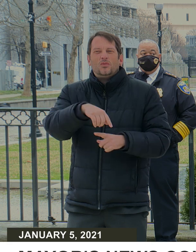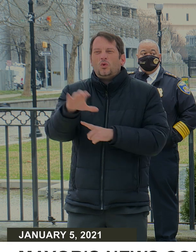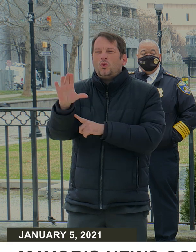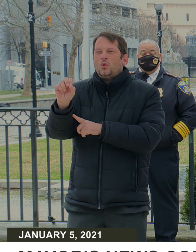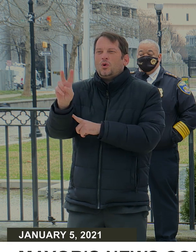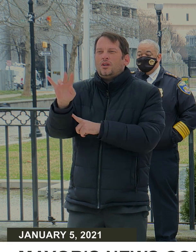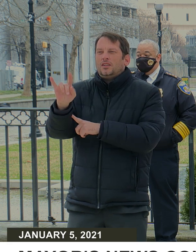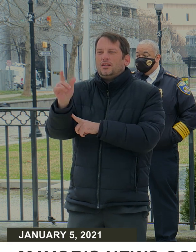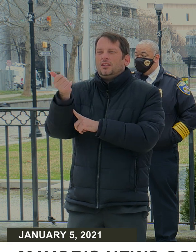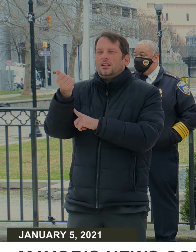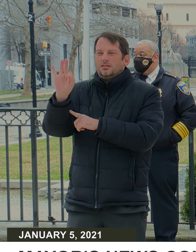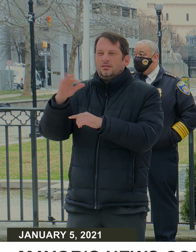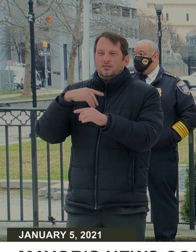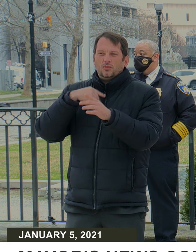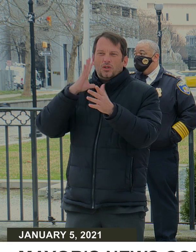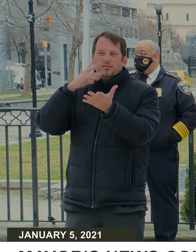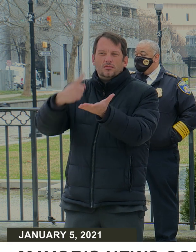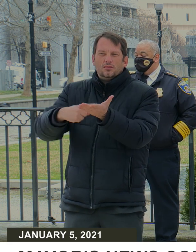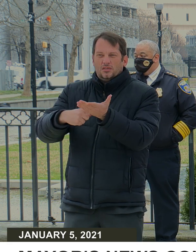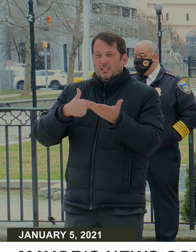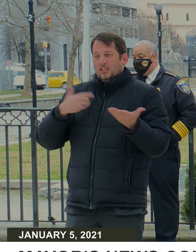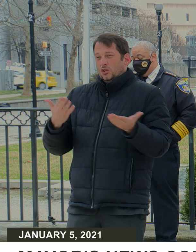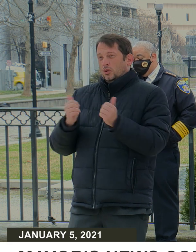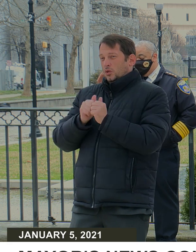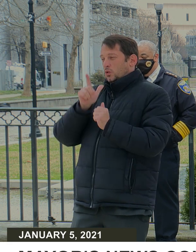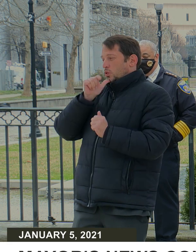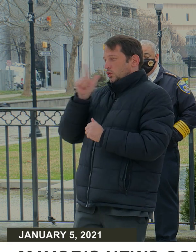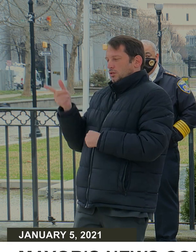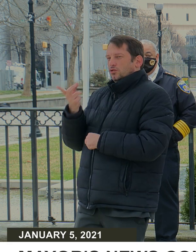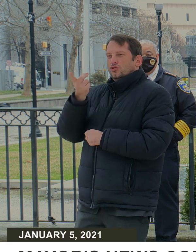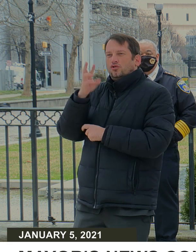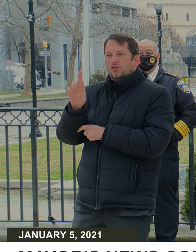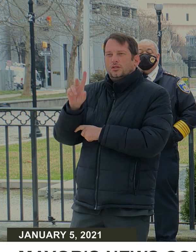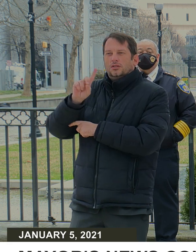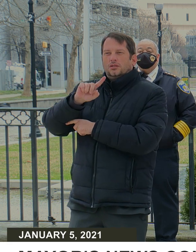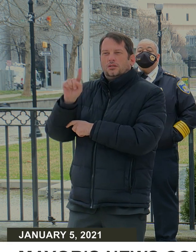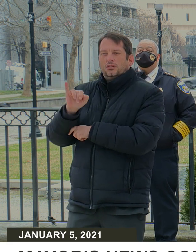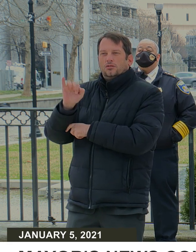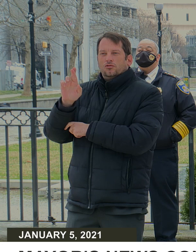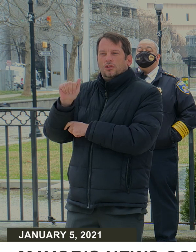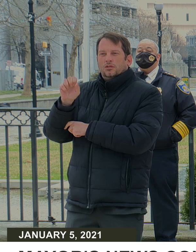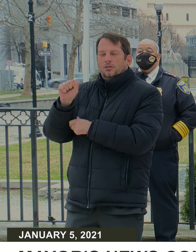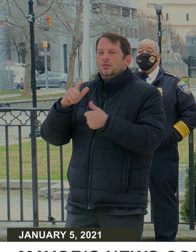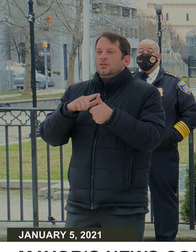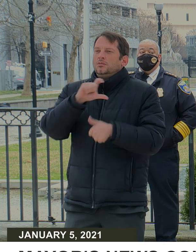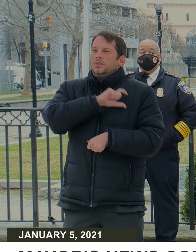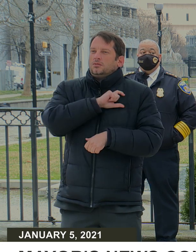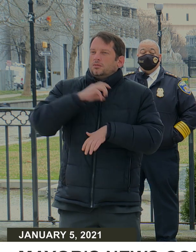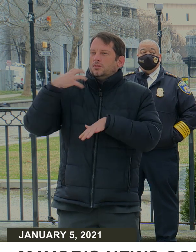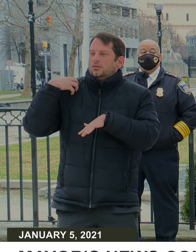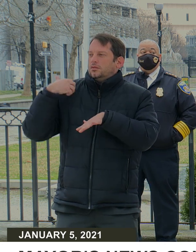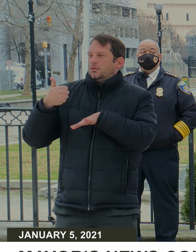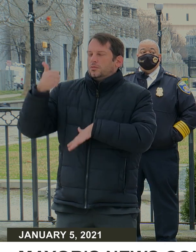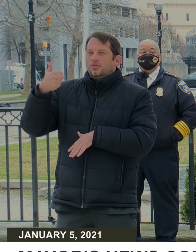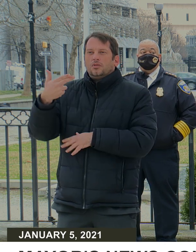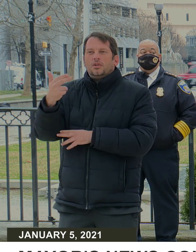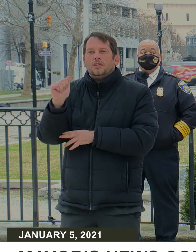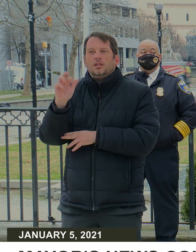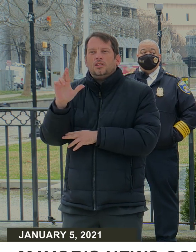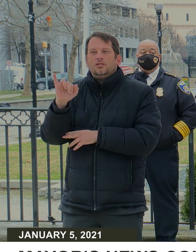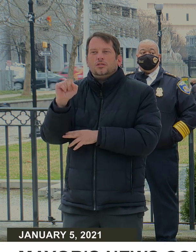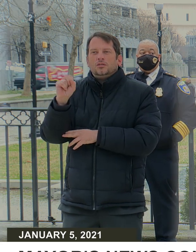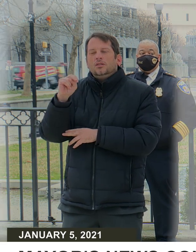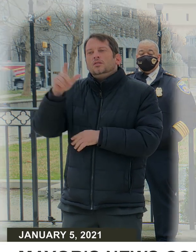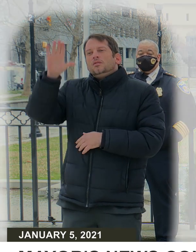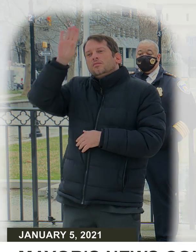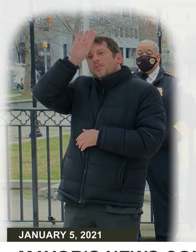with Dr. Terraza, our Health Commissioner, Police Commissioner Harrison, and our Fire Chief, Niles Ford.